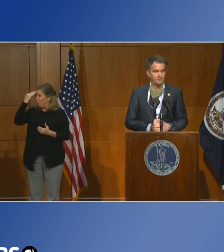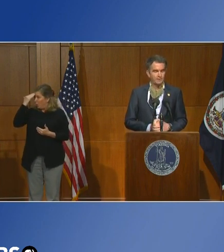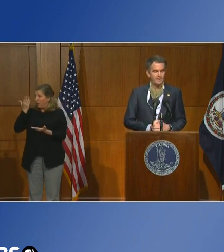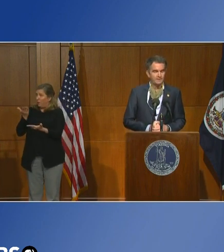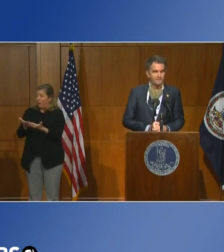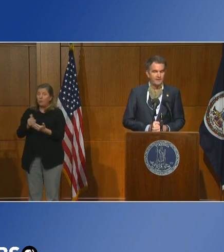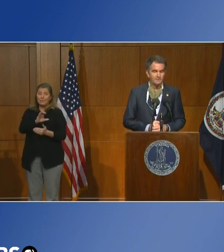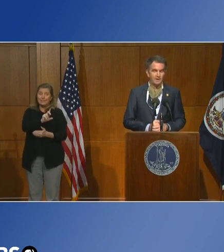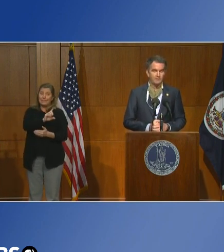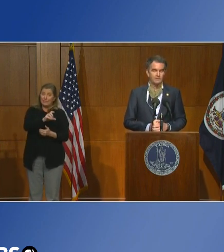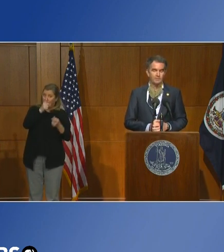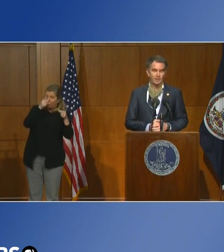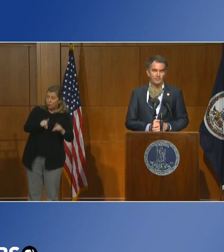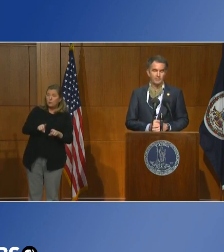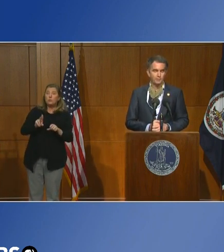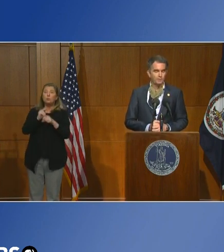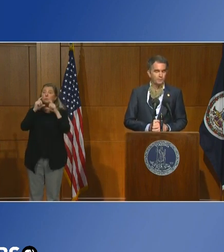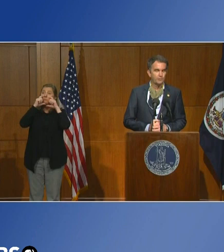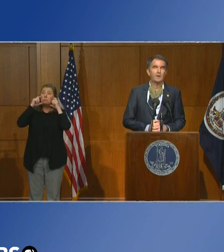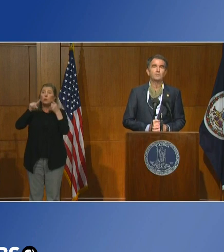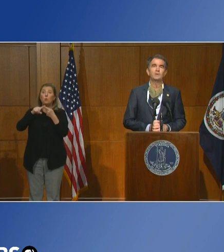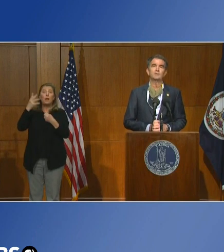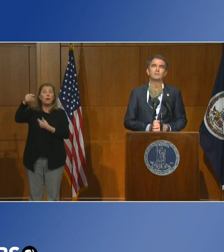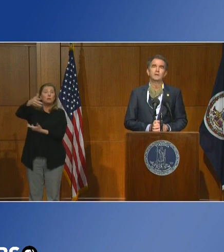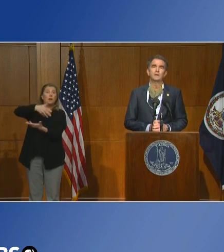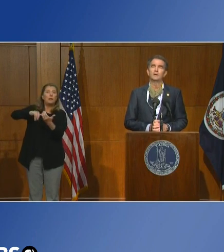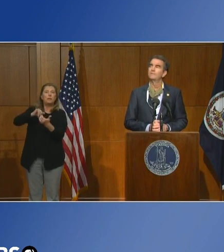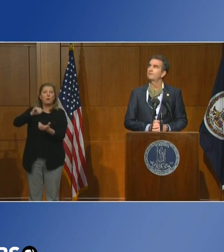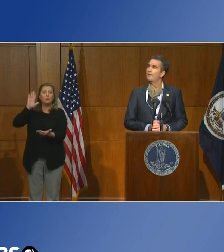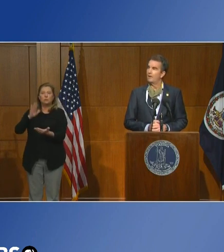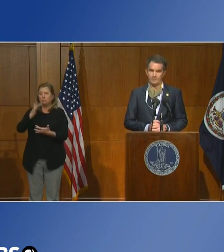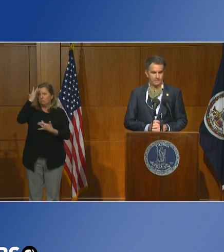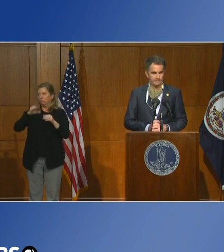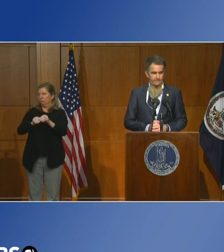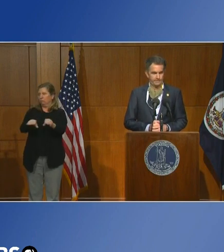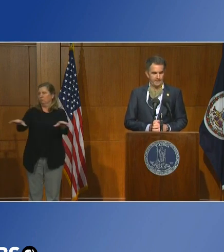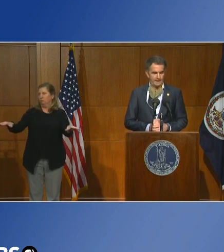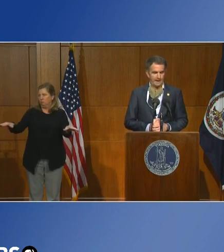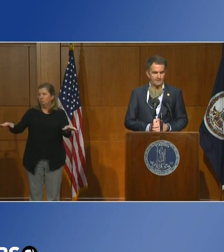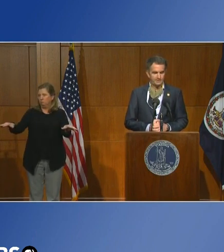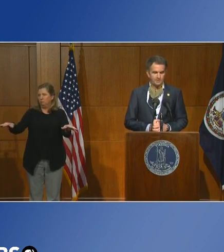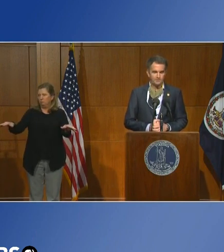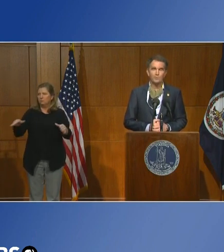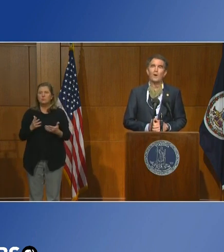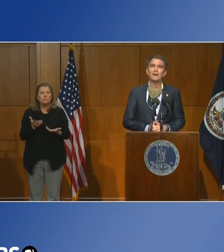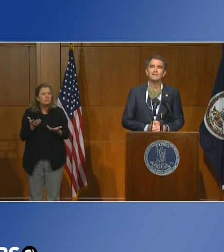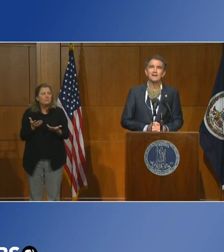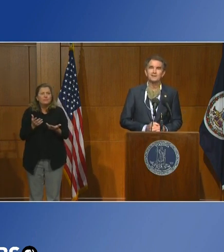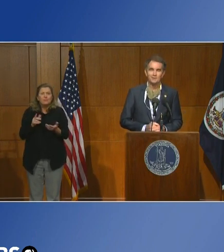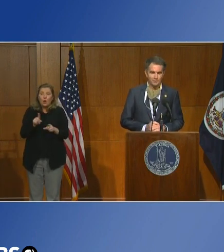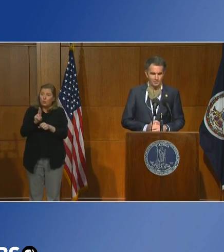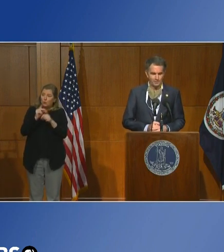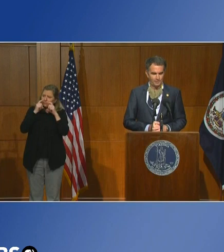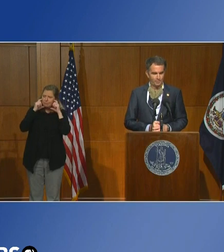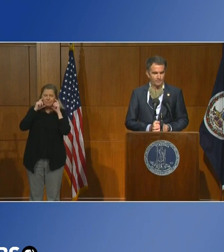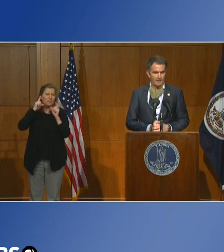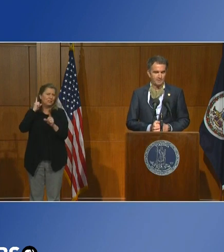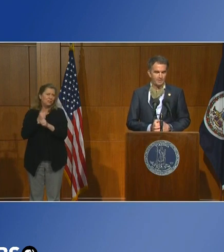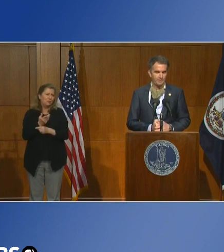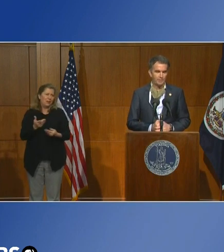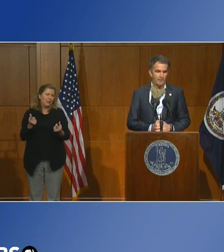CDC agrees, that face coverings in public reduce transmission of this virus. And it's just the right thing to do